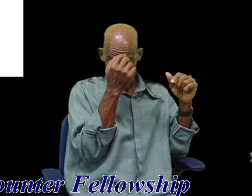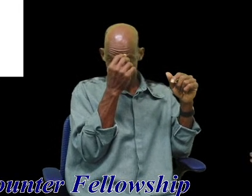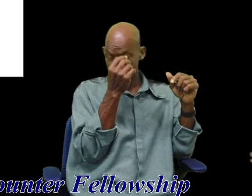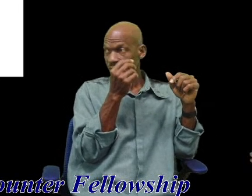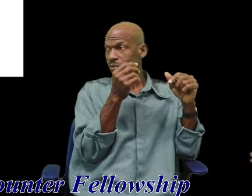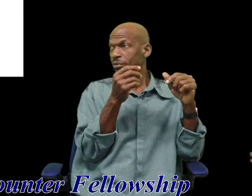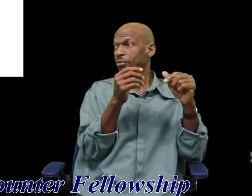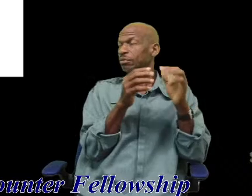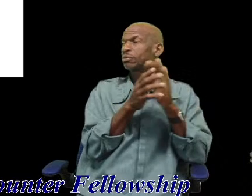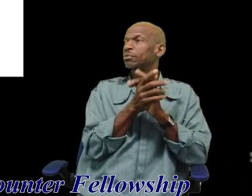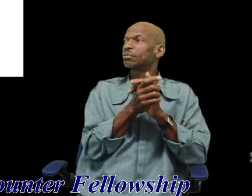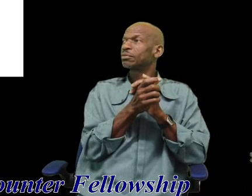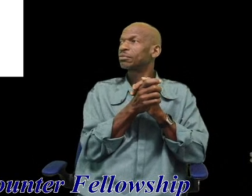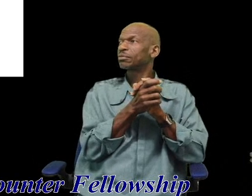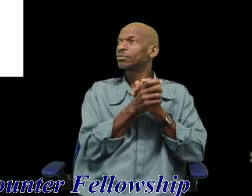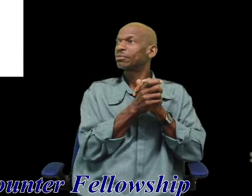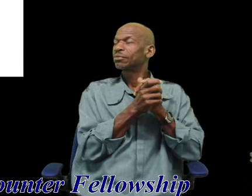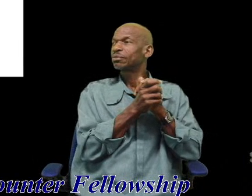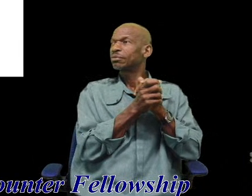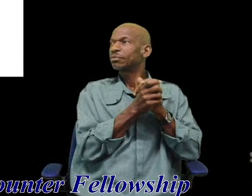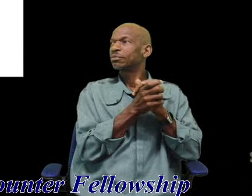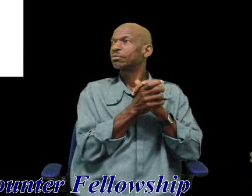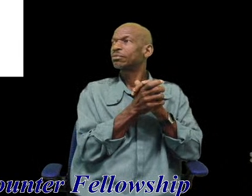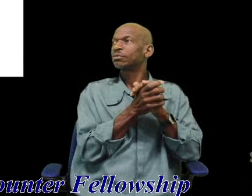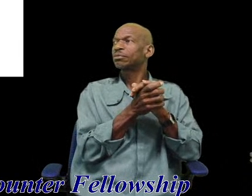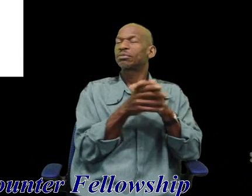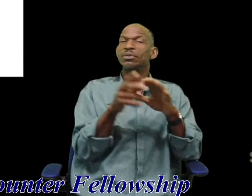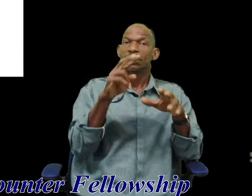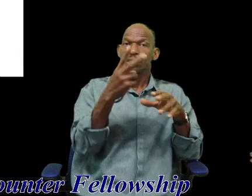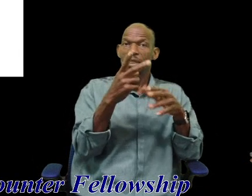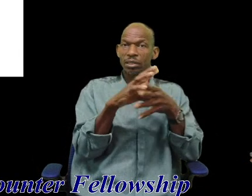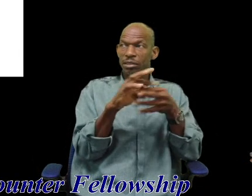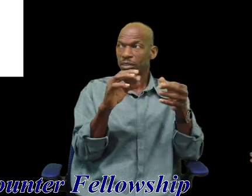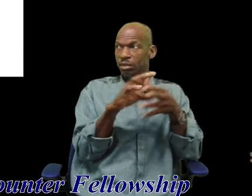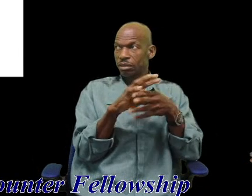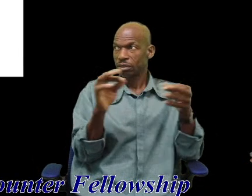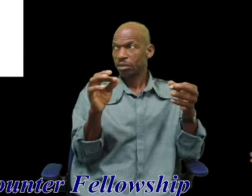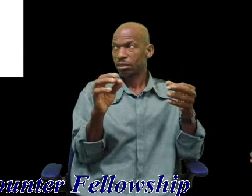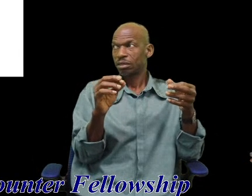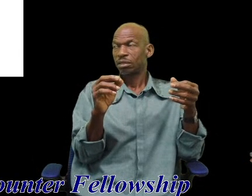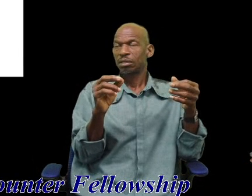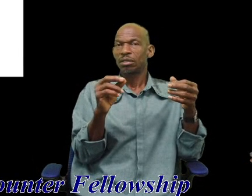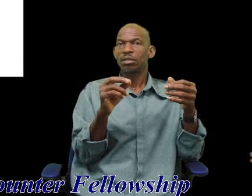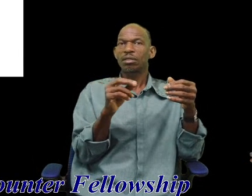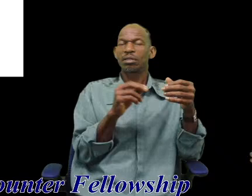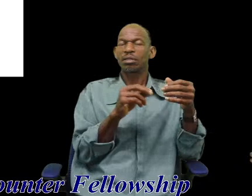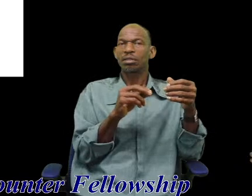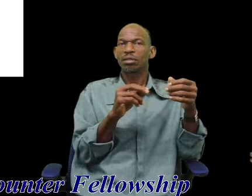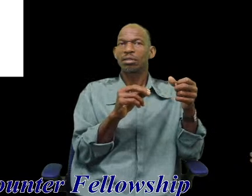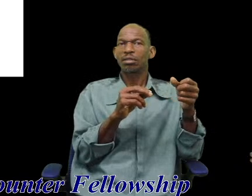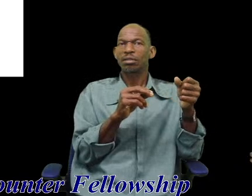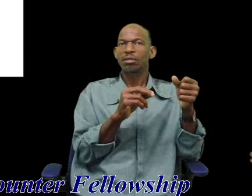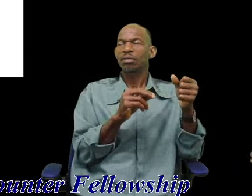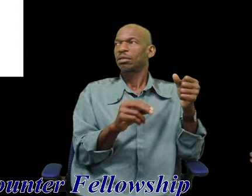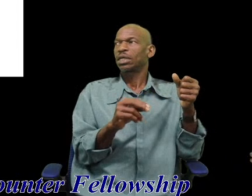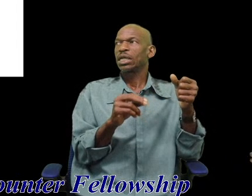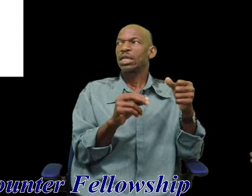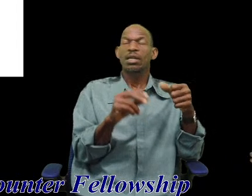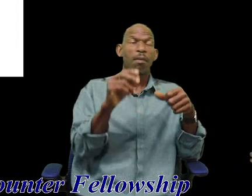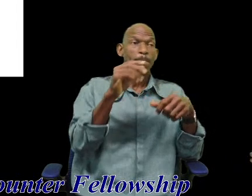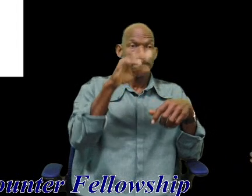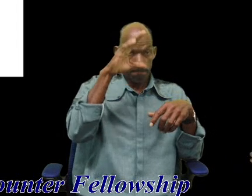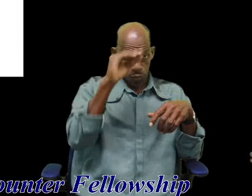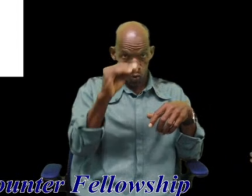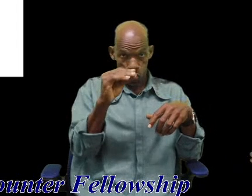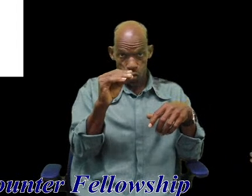All right, so in the second sentence, B, if I finish this sentence here, right, but I was just explaining the boy's